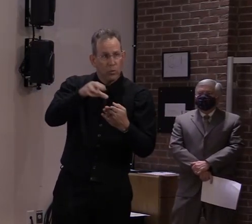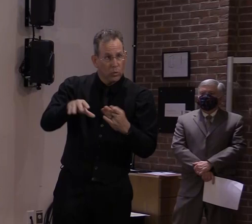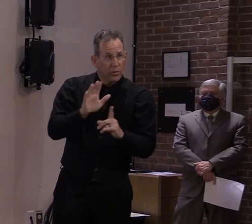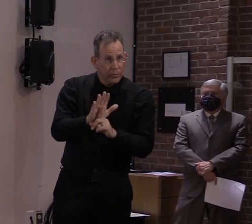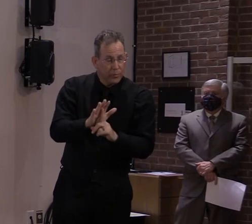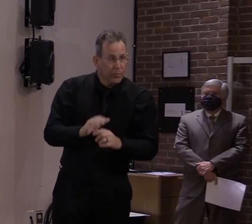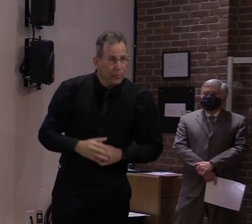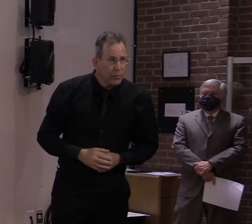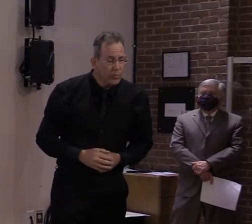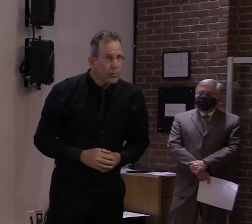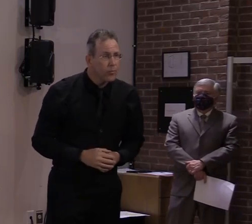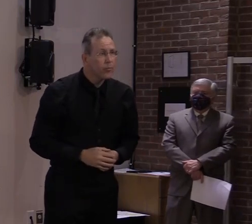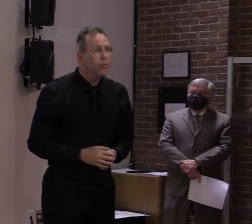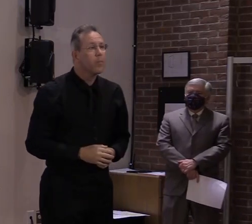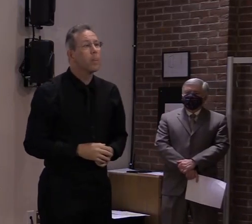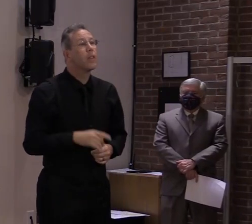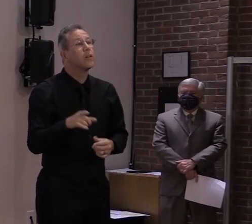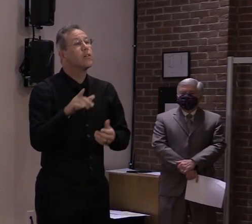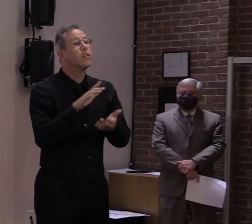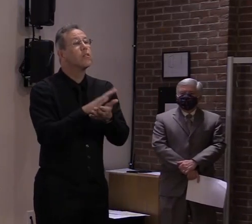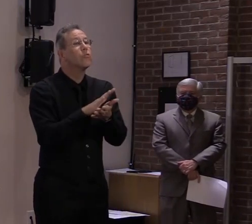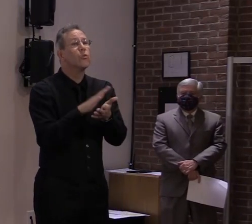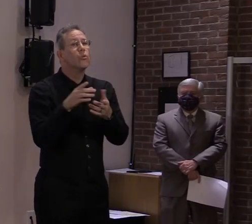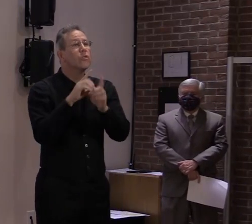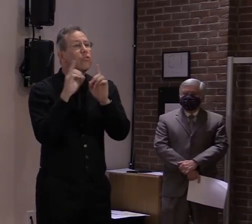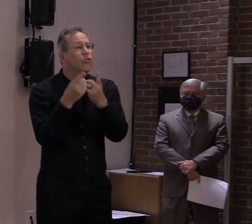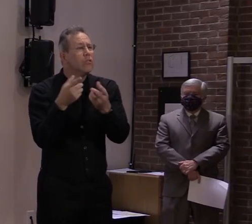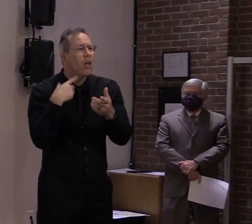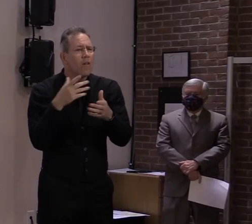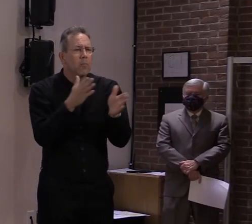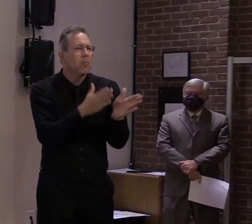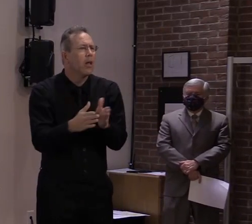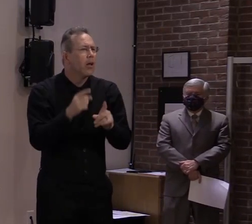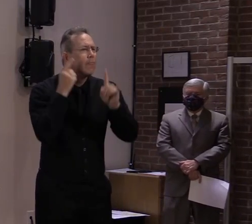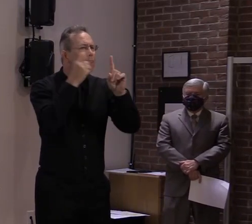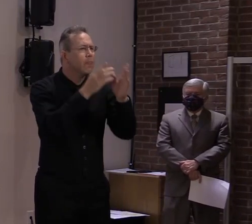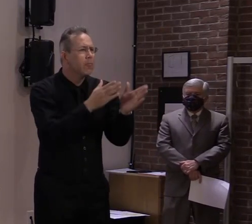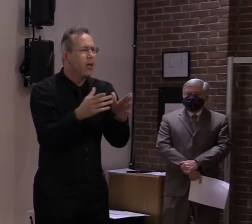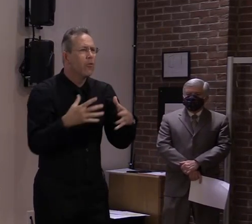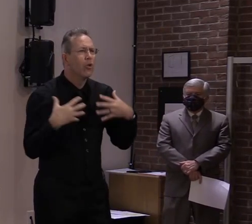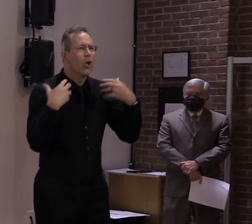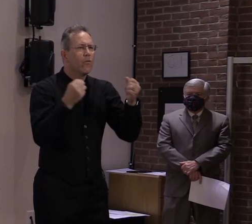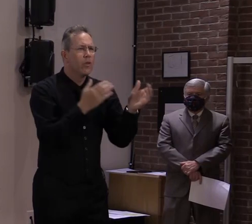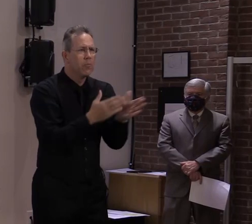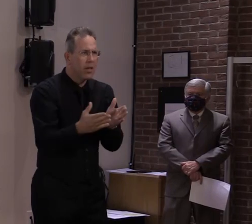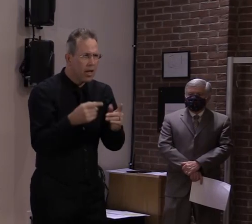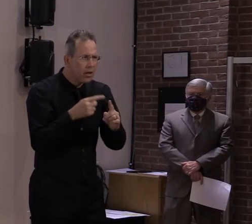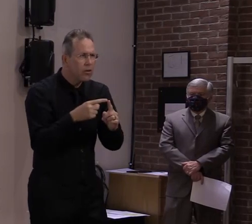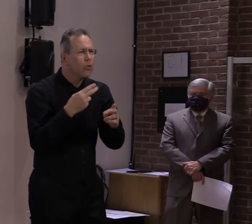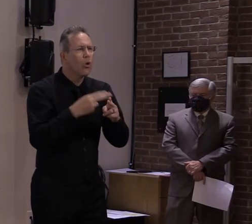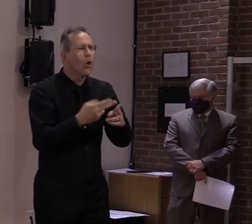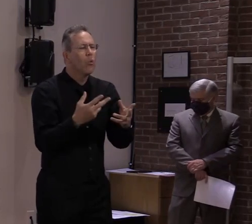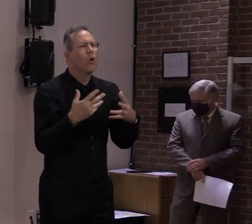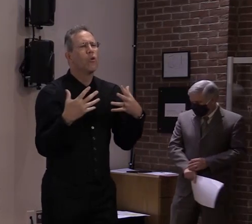Our school districts have been engaged in a planning activity for the next phase of our response to the pandemic, what we are calling the recovery